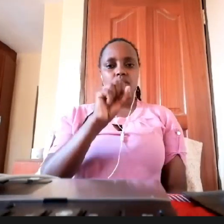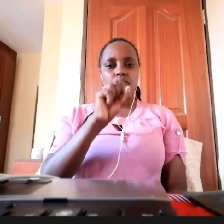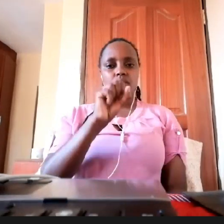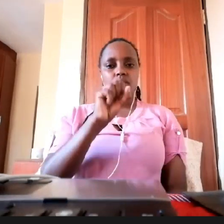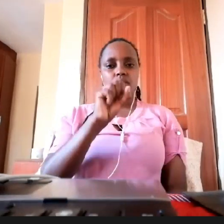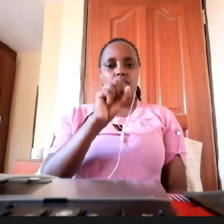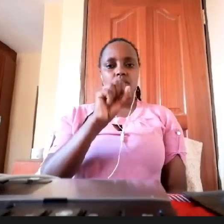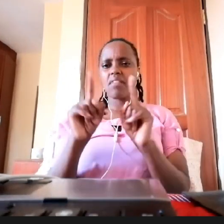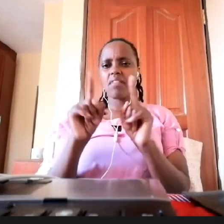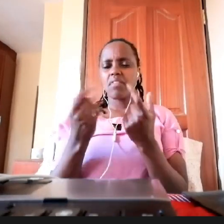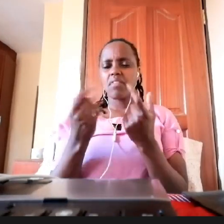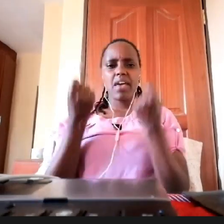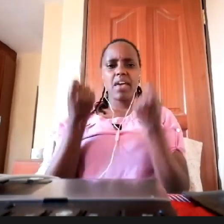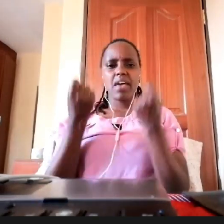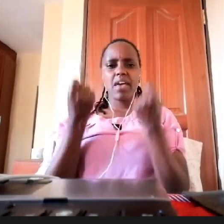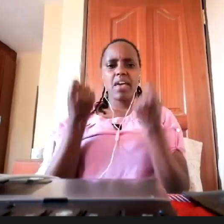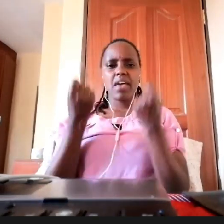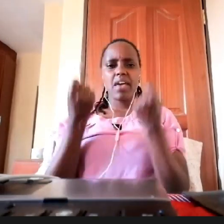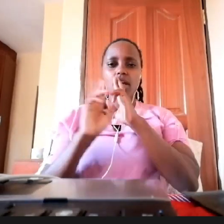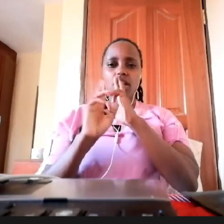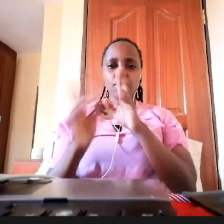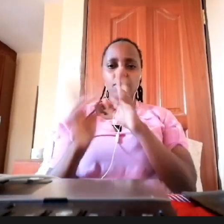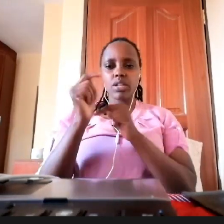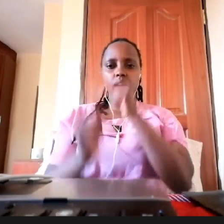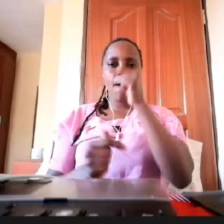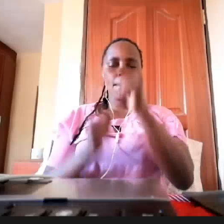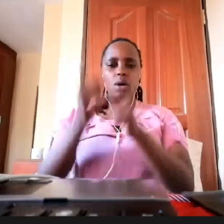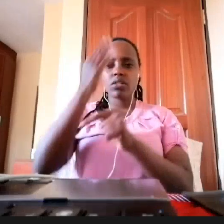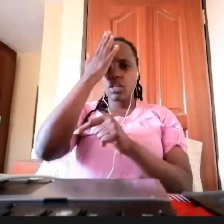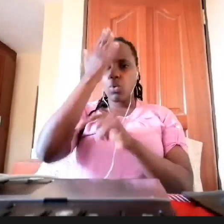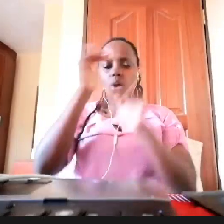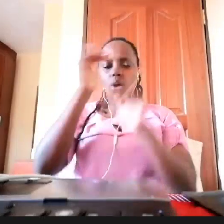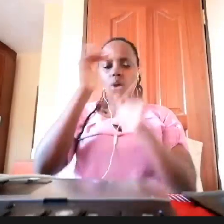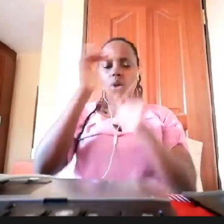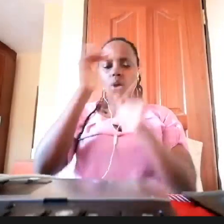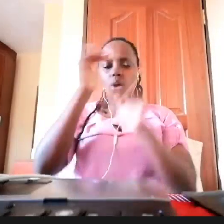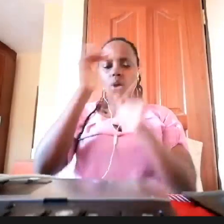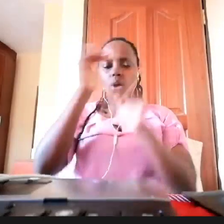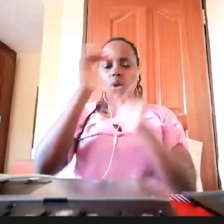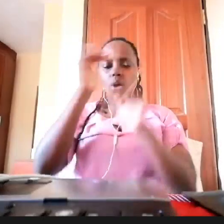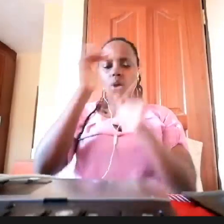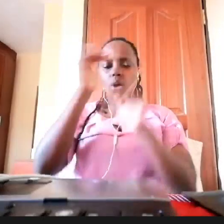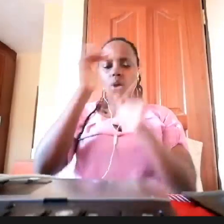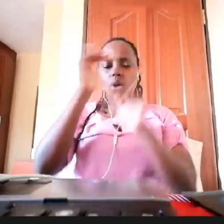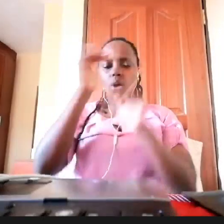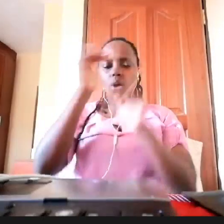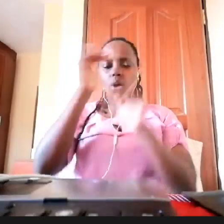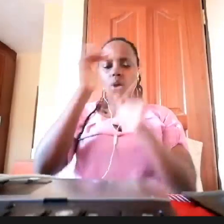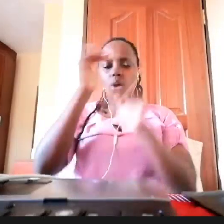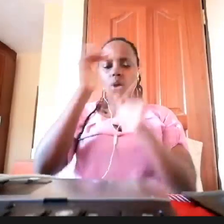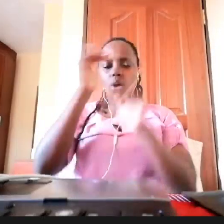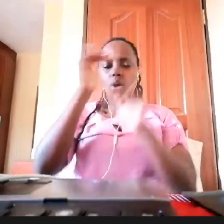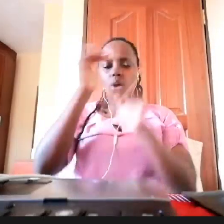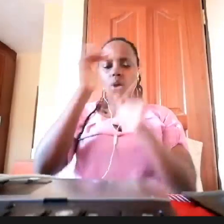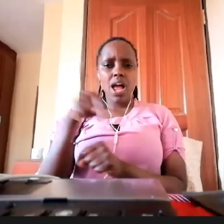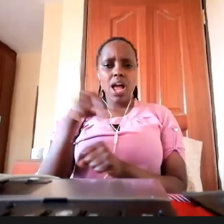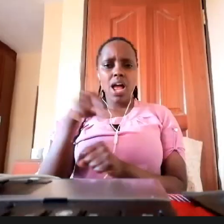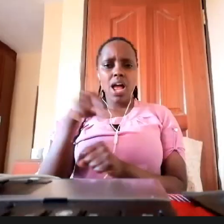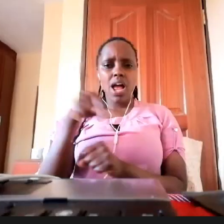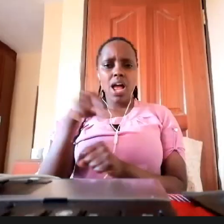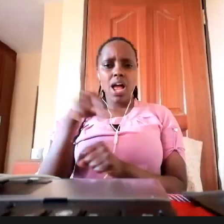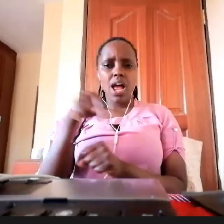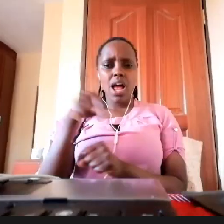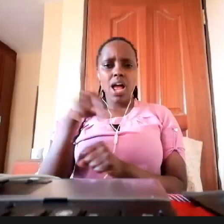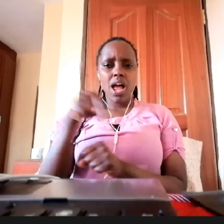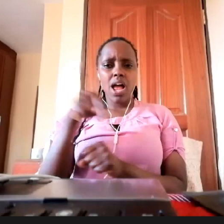the process do not understand the reporting process, why it's important and why they should be doing it. So we took them through a short training